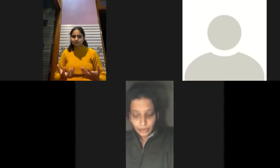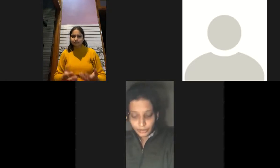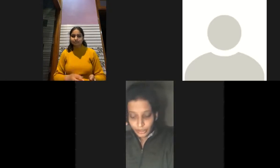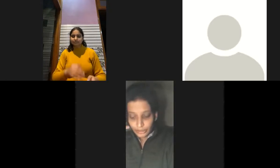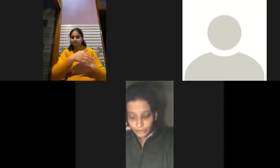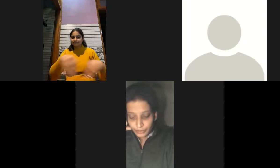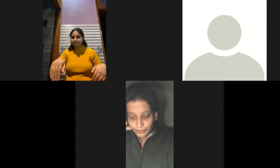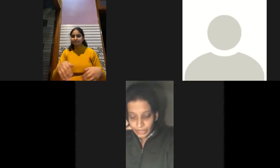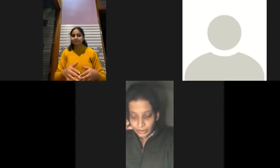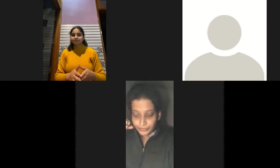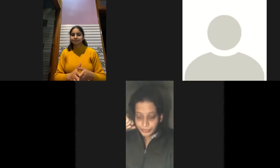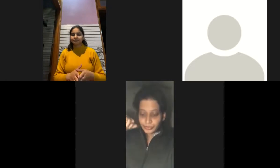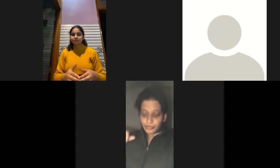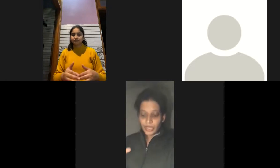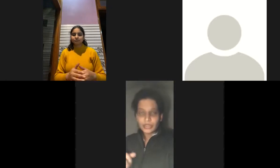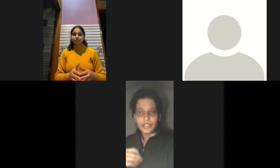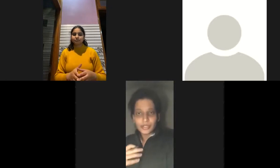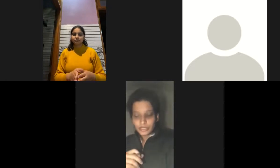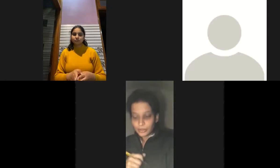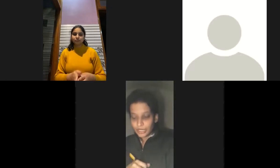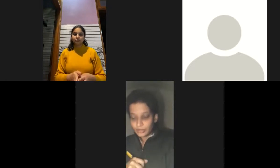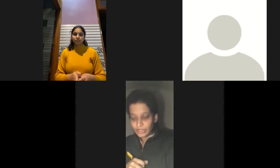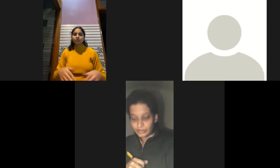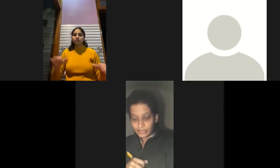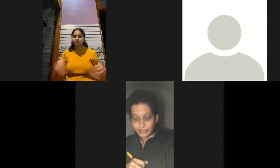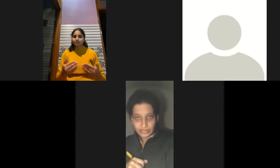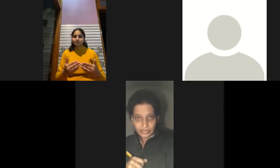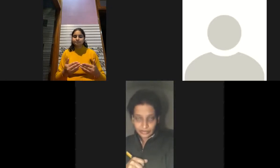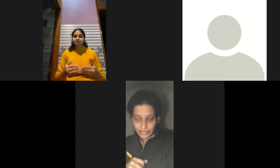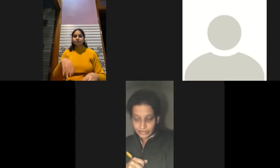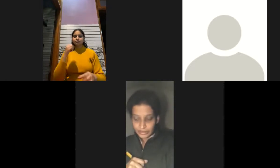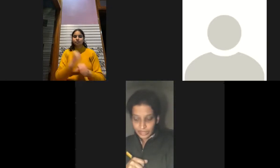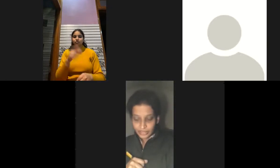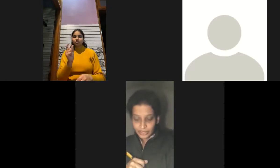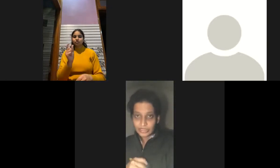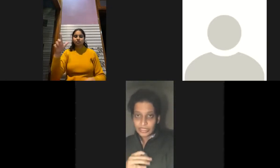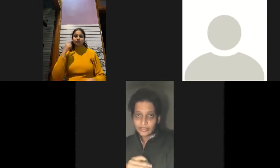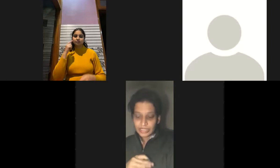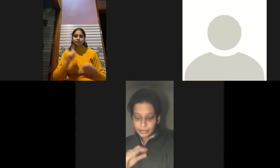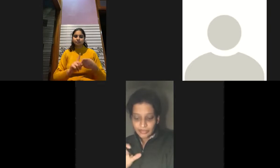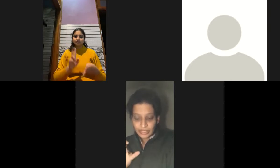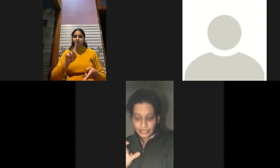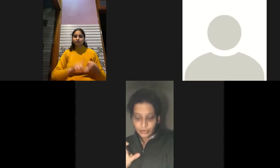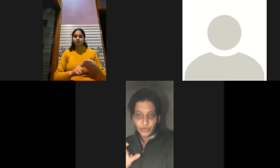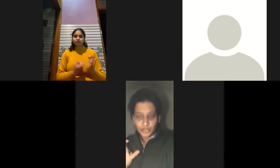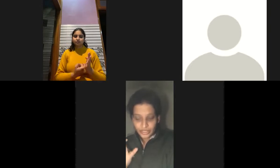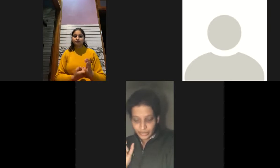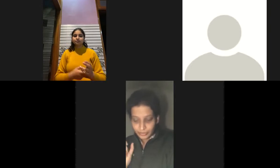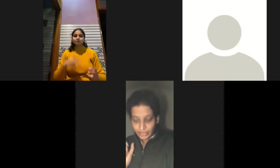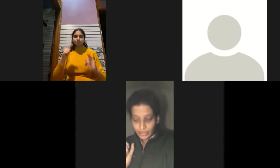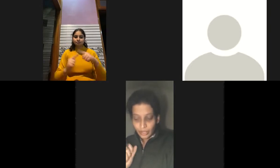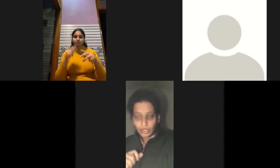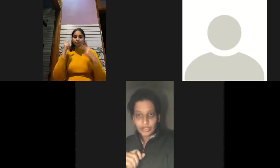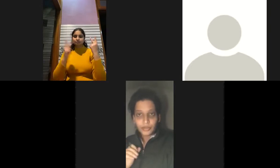in the royal court. In the introductory part of Gulliver's Travel itself, it is established that Gulliver typifies the bourgeois